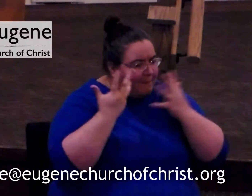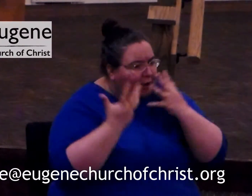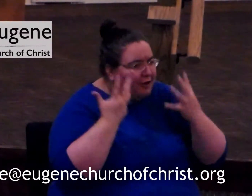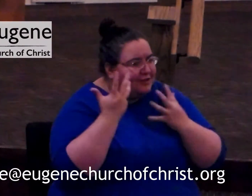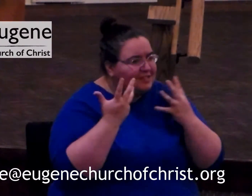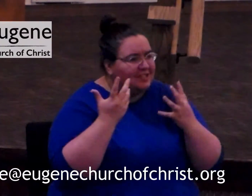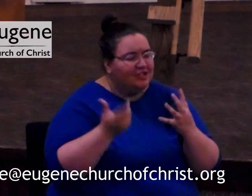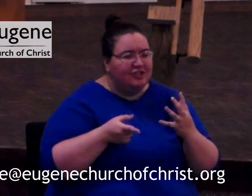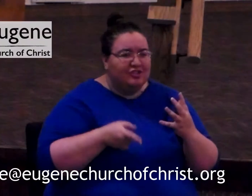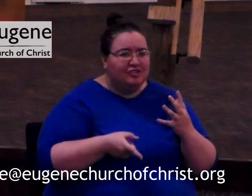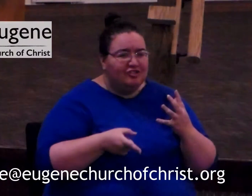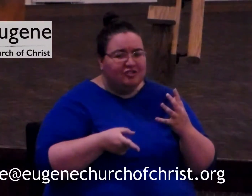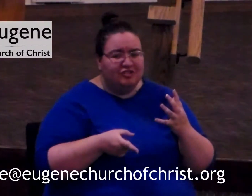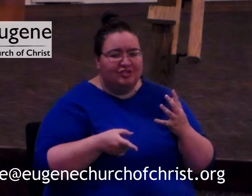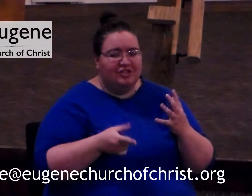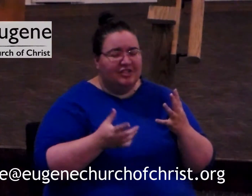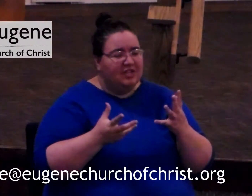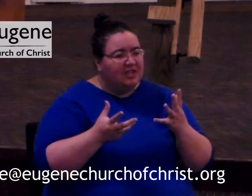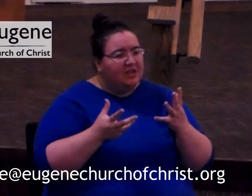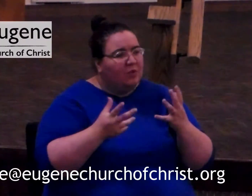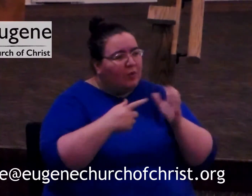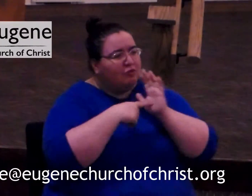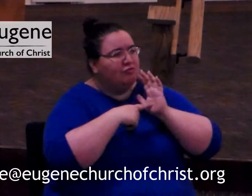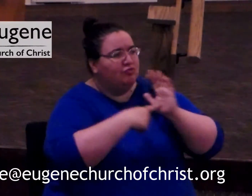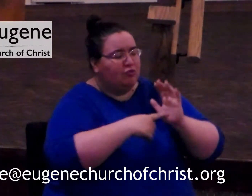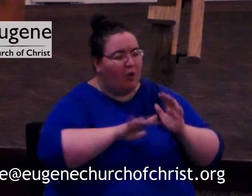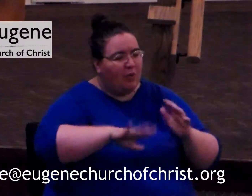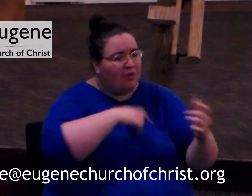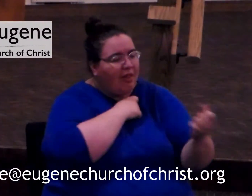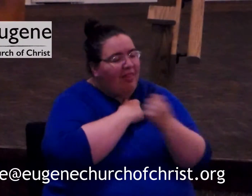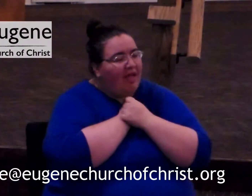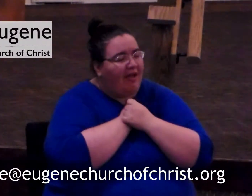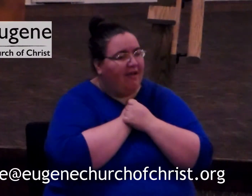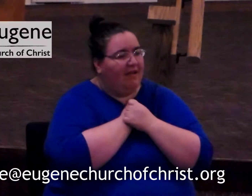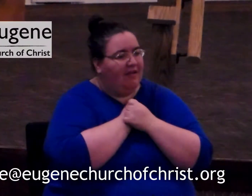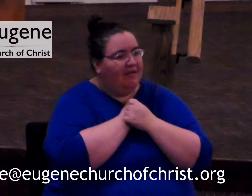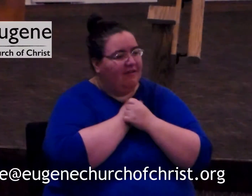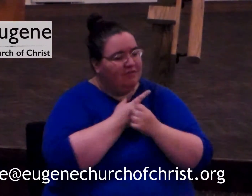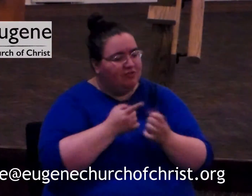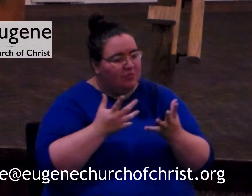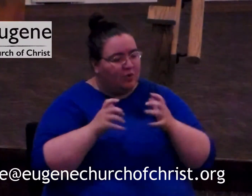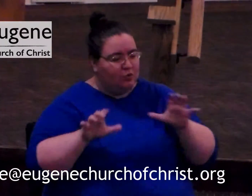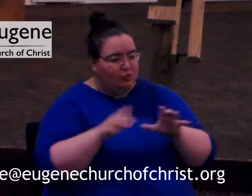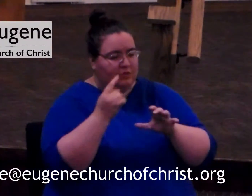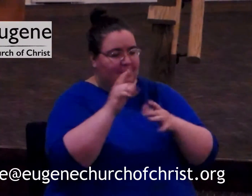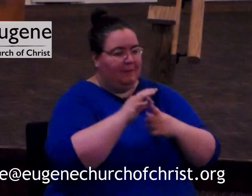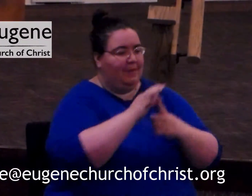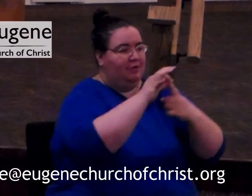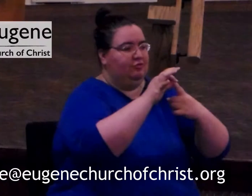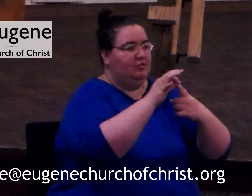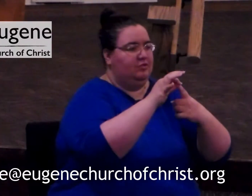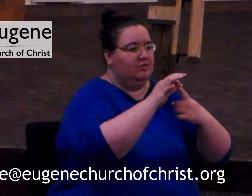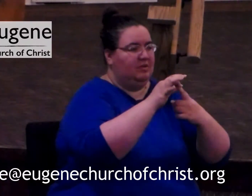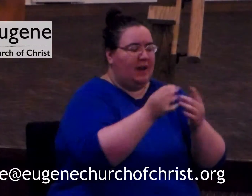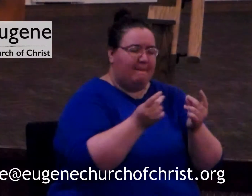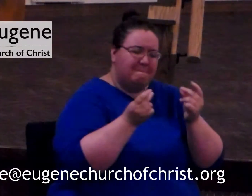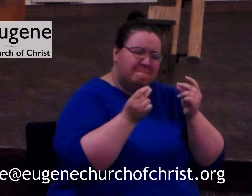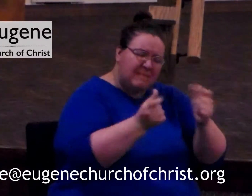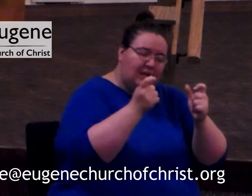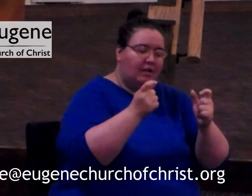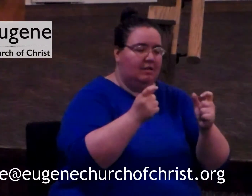her God sitting there in front of her, she wanted to do something special. And immediately somebody